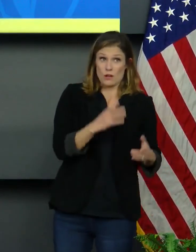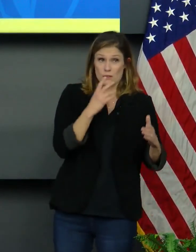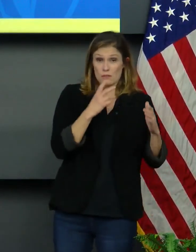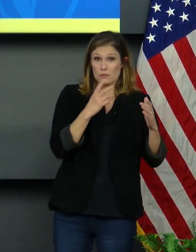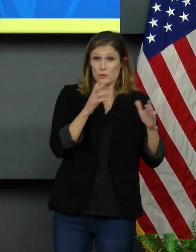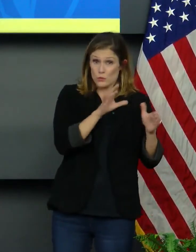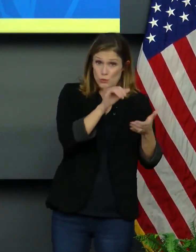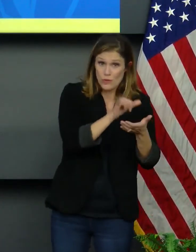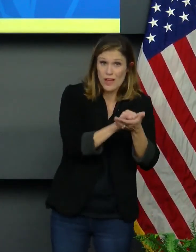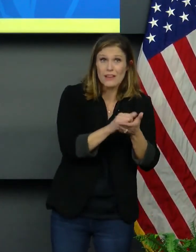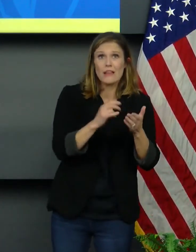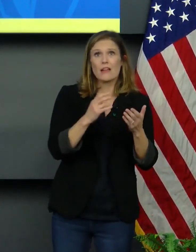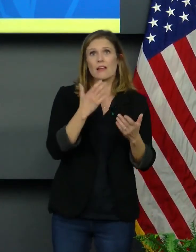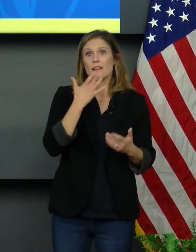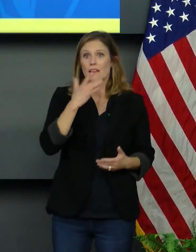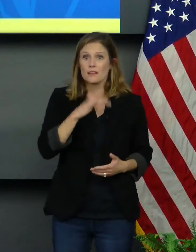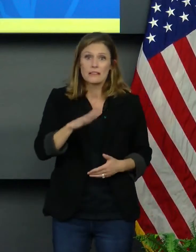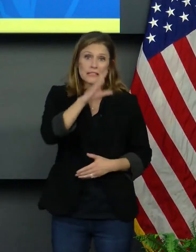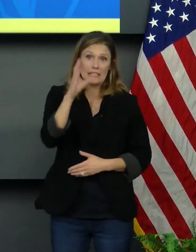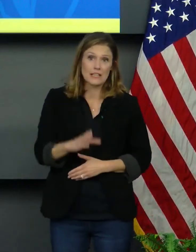thankfully never had to do it before. So